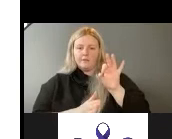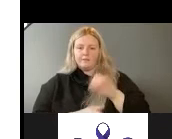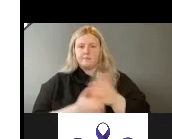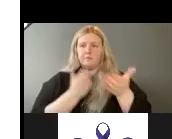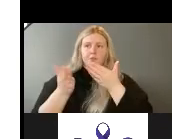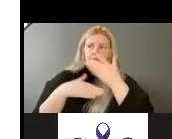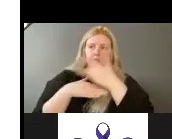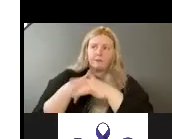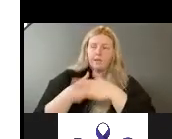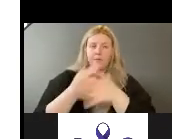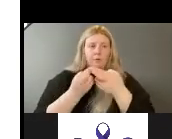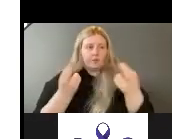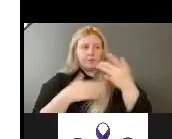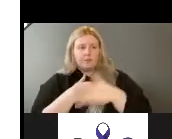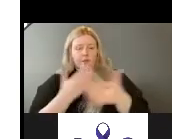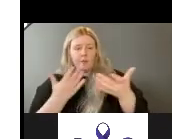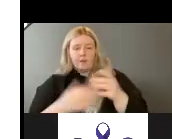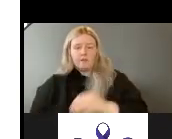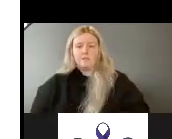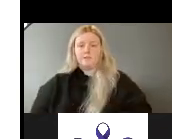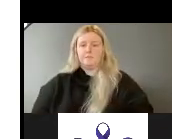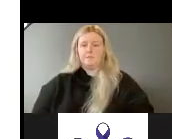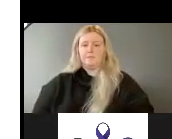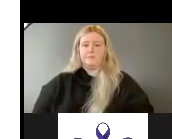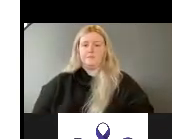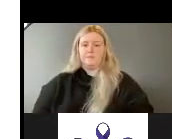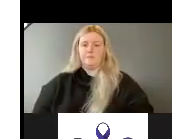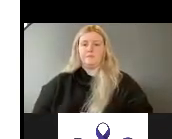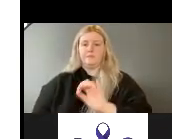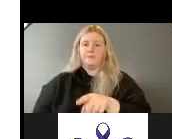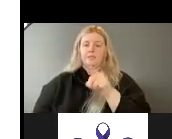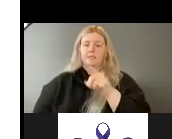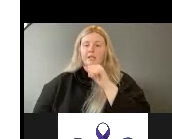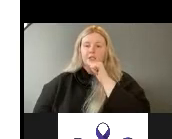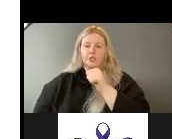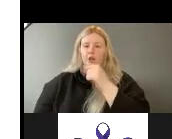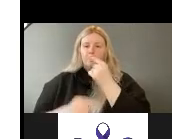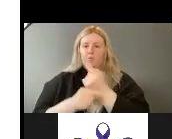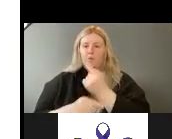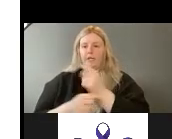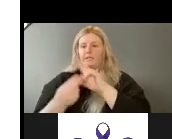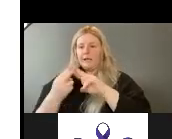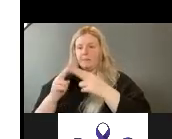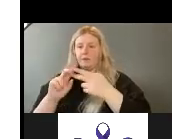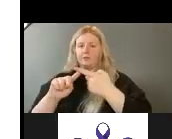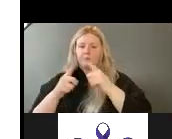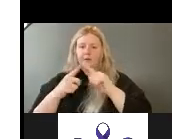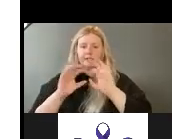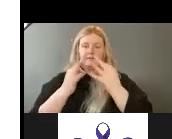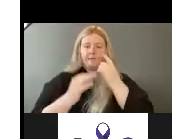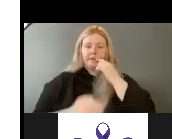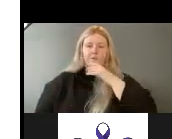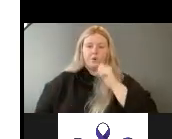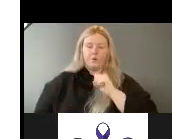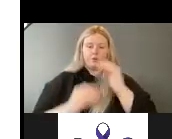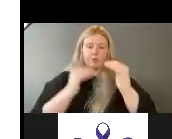and supports. So I am pointing to the It's Not Right Neighbors, Friends, and Families for Older Adults campaign. It is a pan-Canadian project